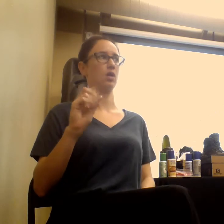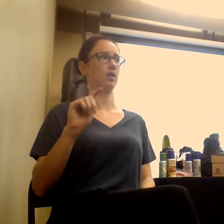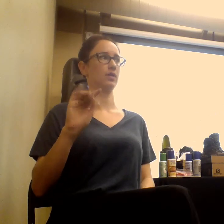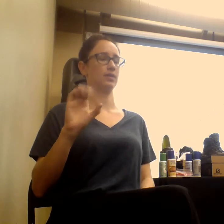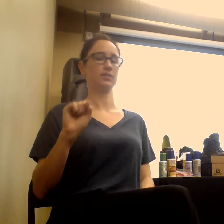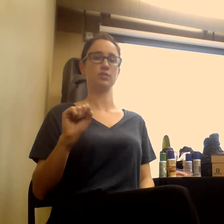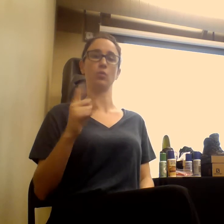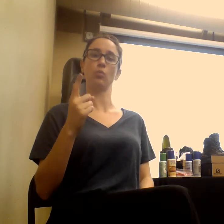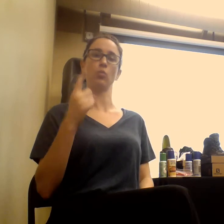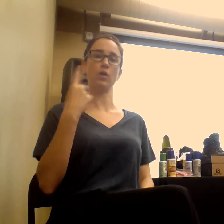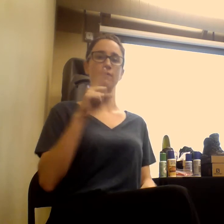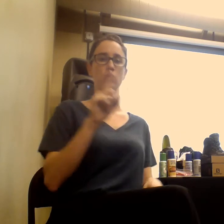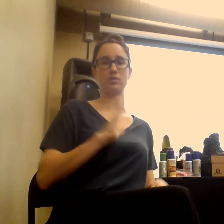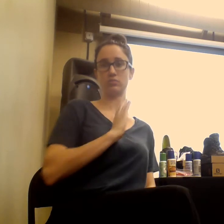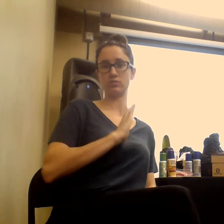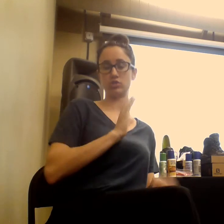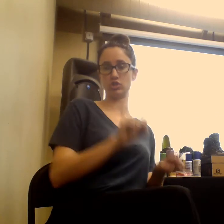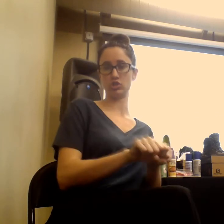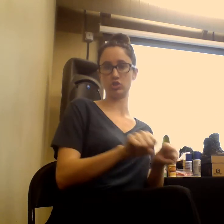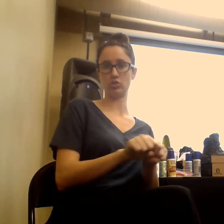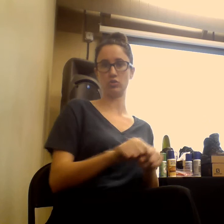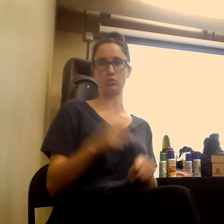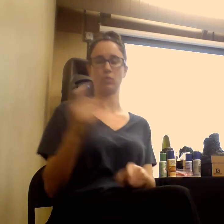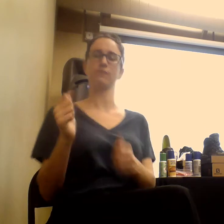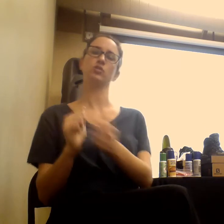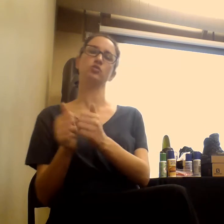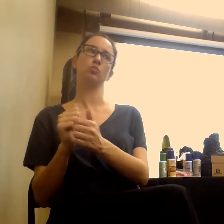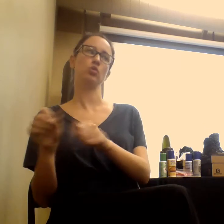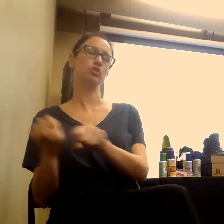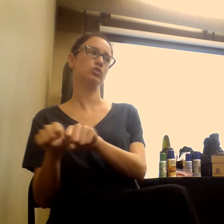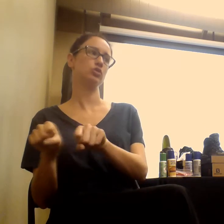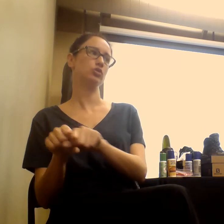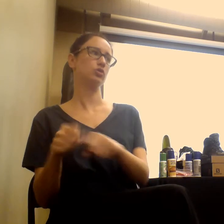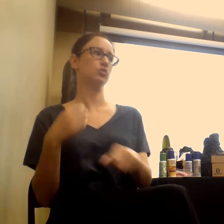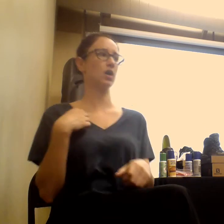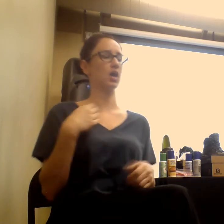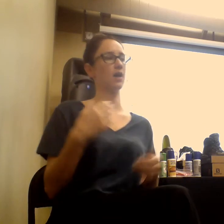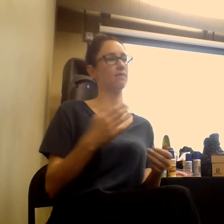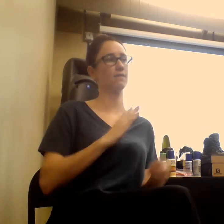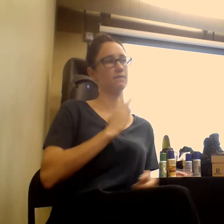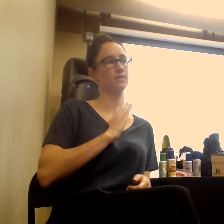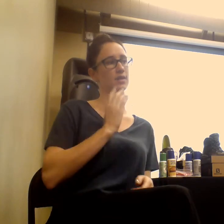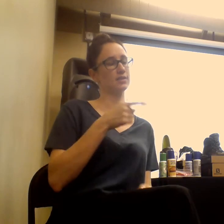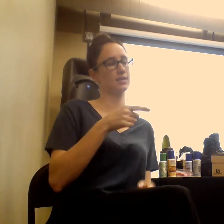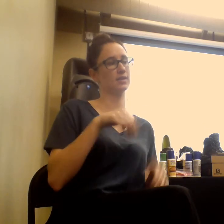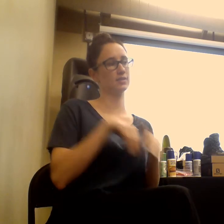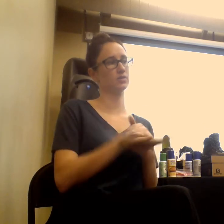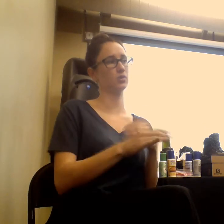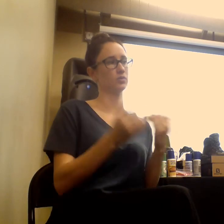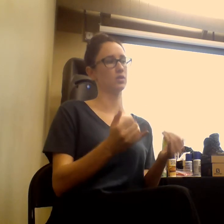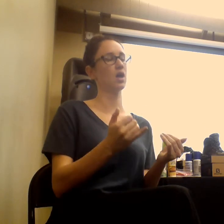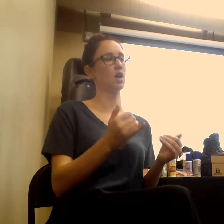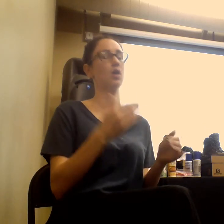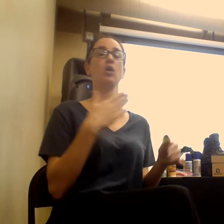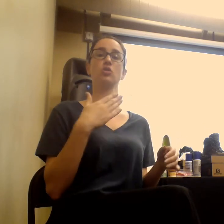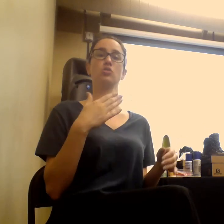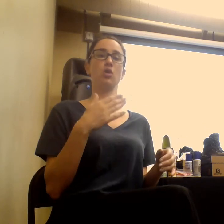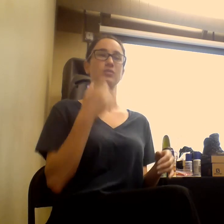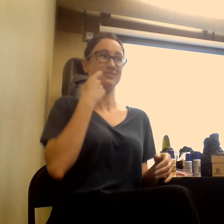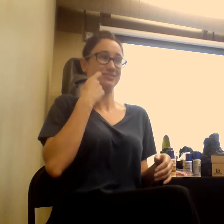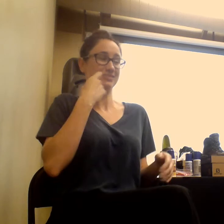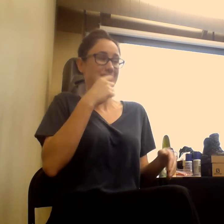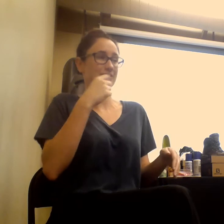and one that's for sports, and the ones that are here are the dress shoes, and when I put my foot on it, the heel is too narrow. So this